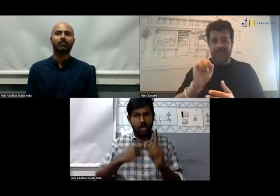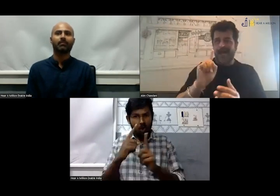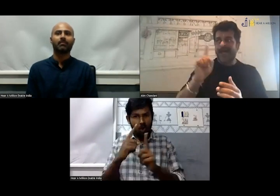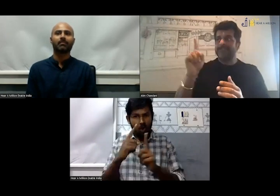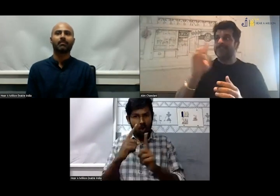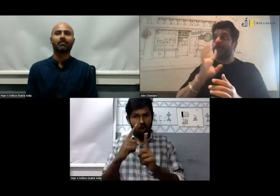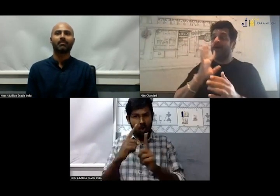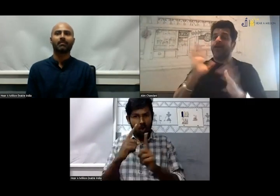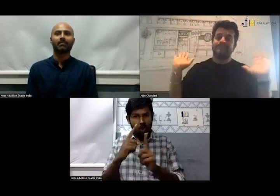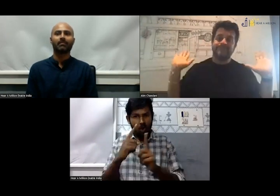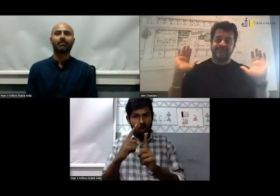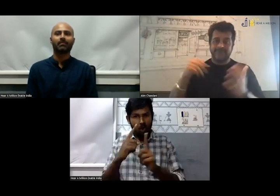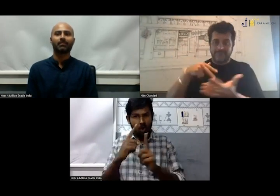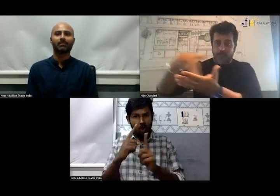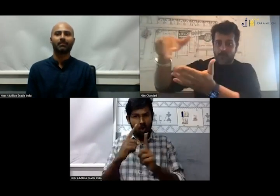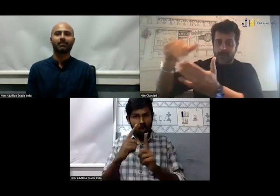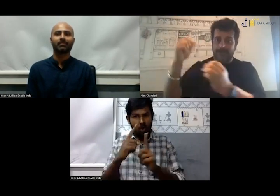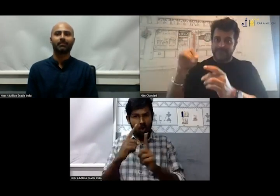work together.